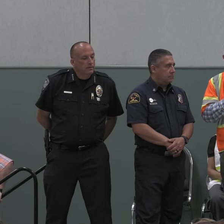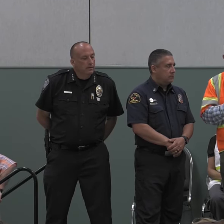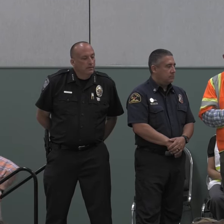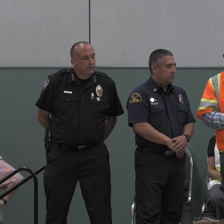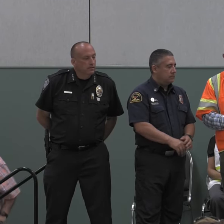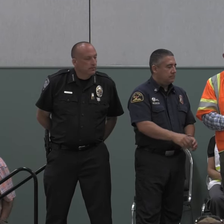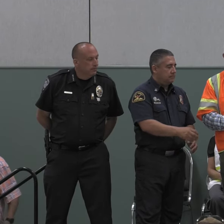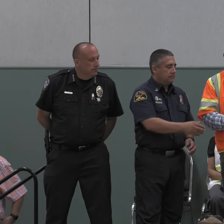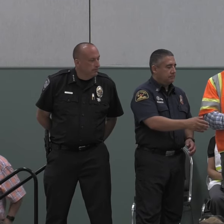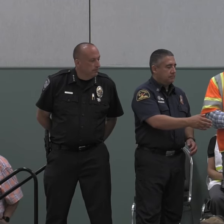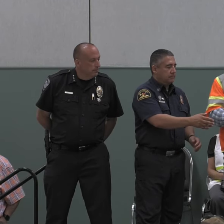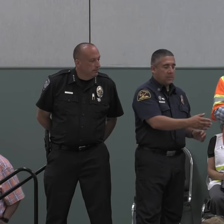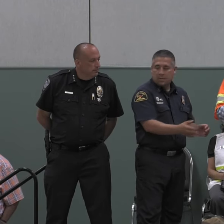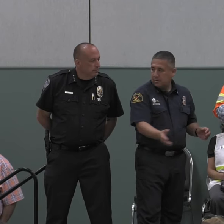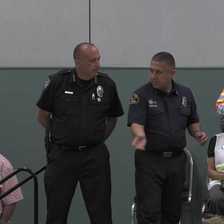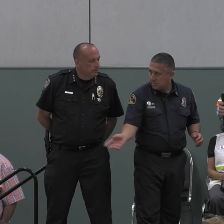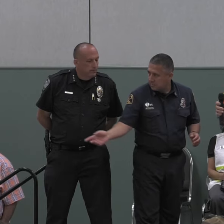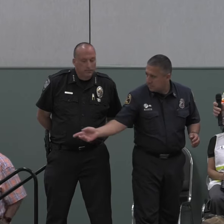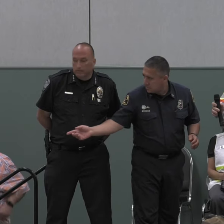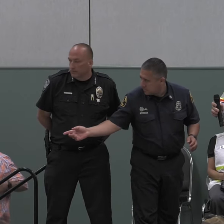facility.